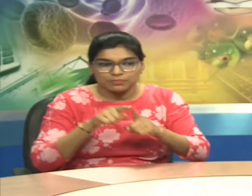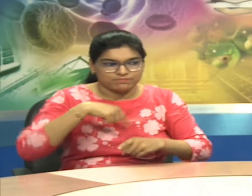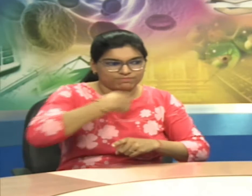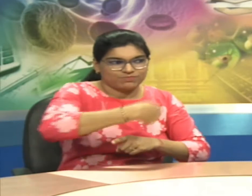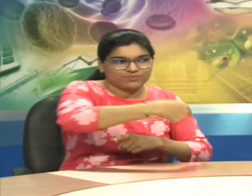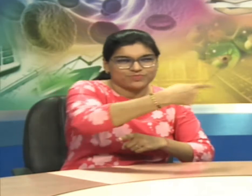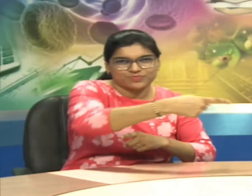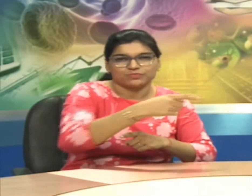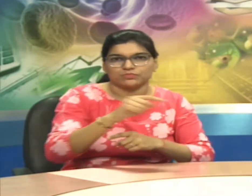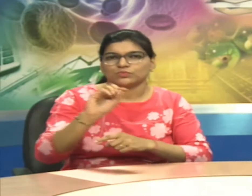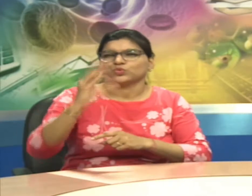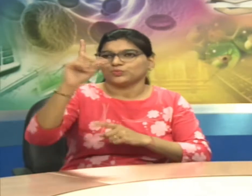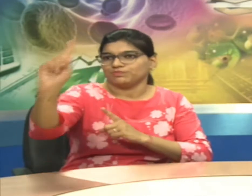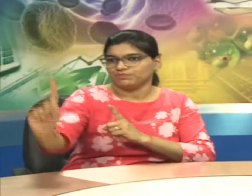documents, someone who will